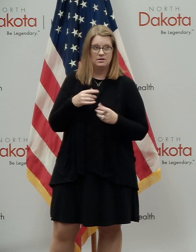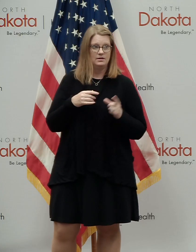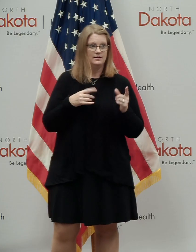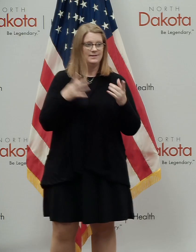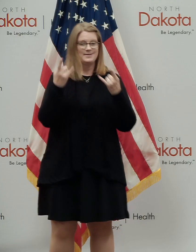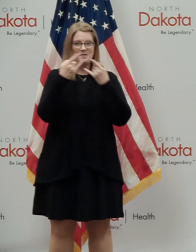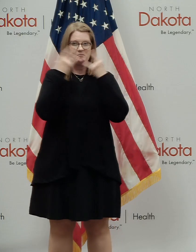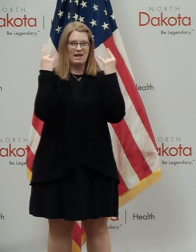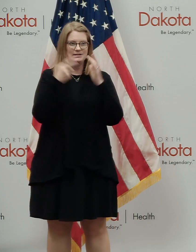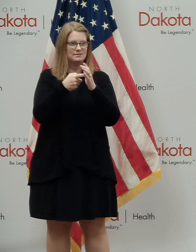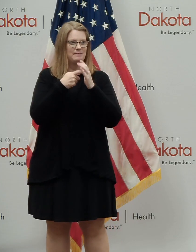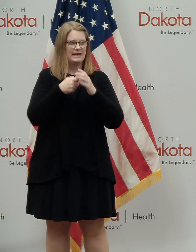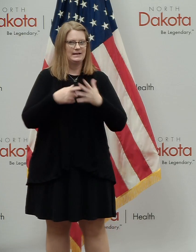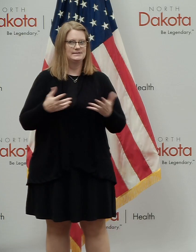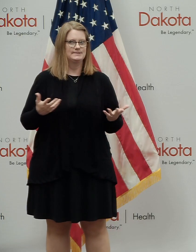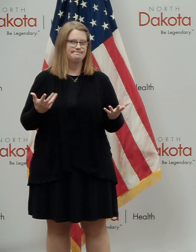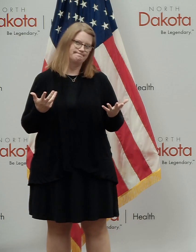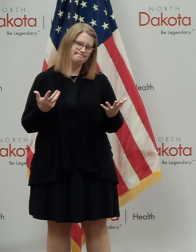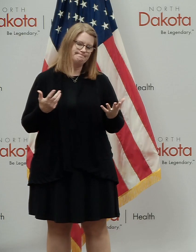Mask mandate.